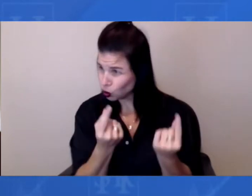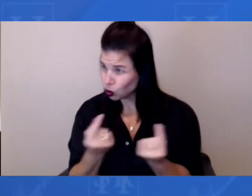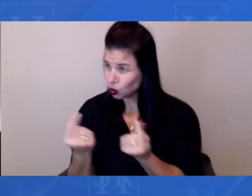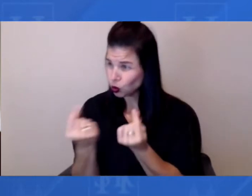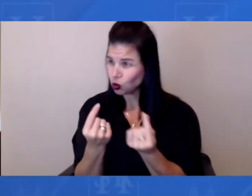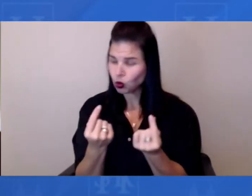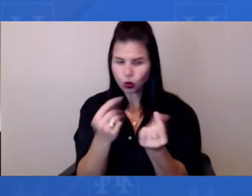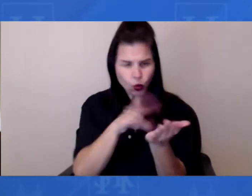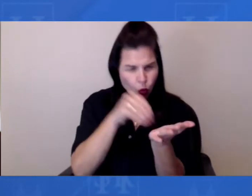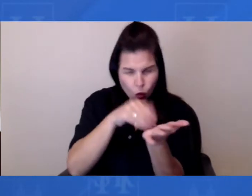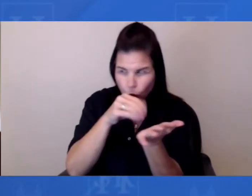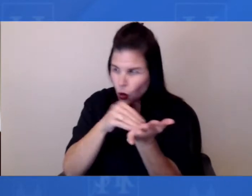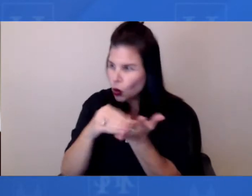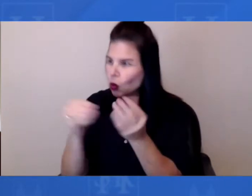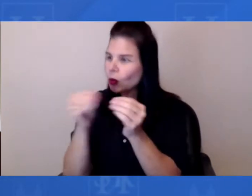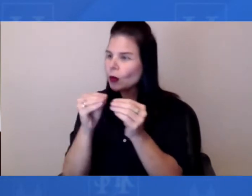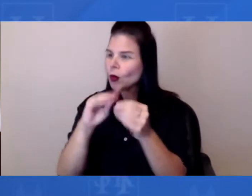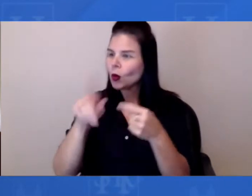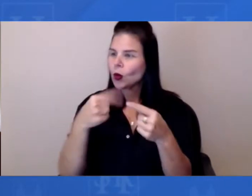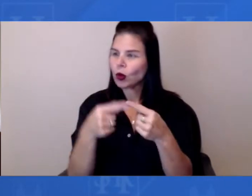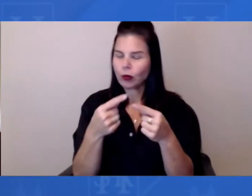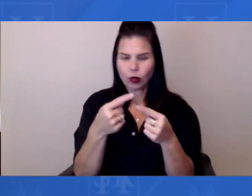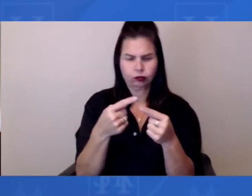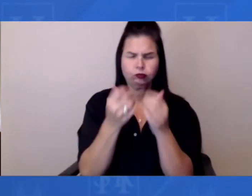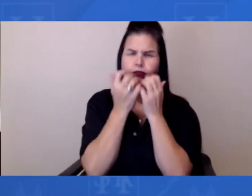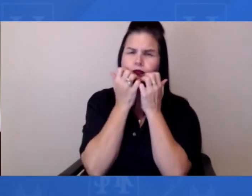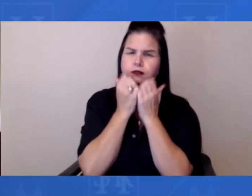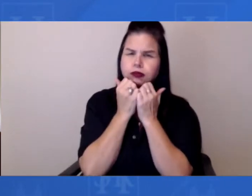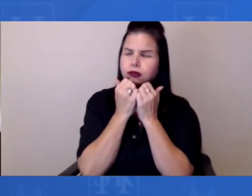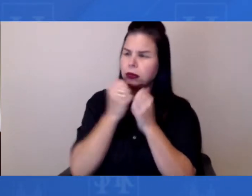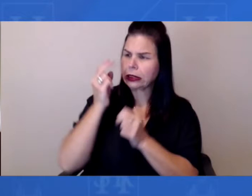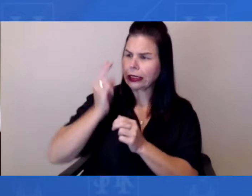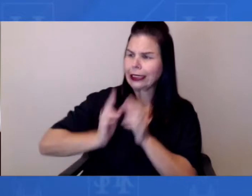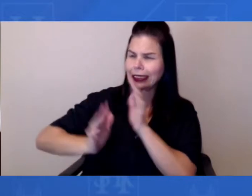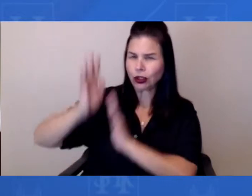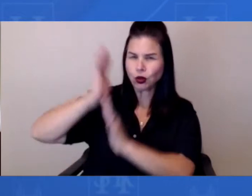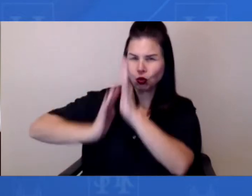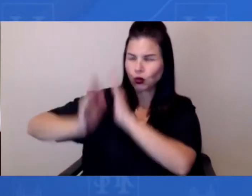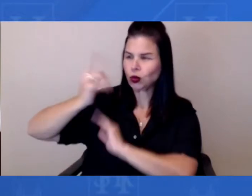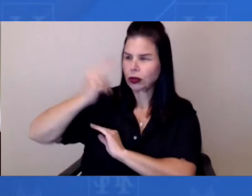so that we can better understand our roles